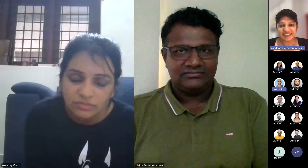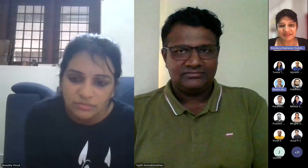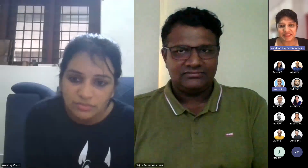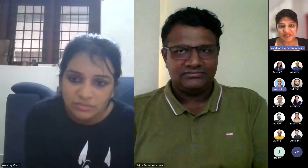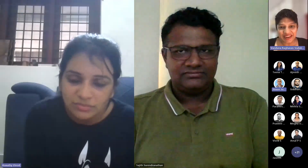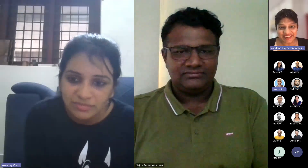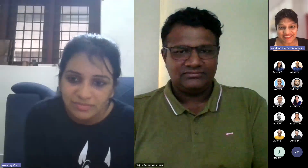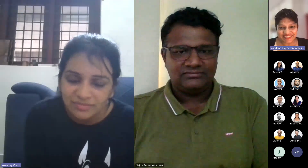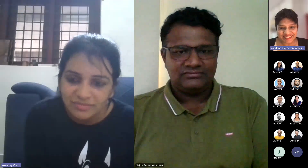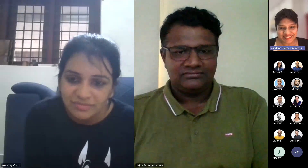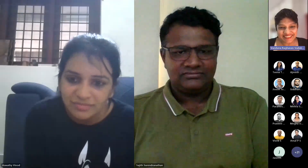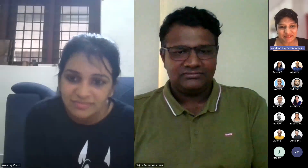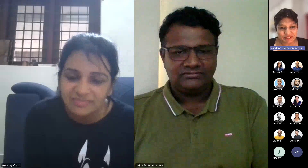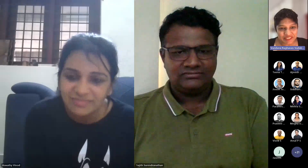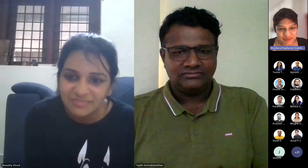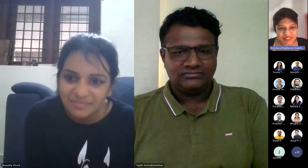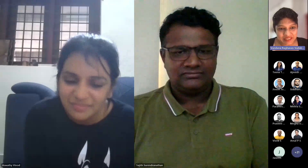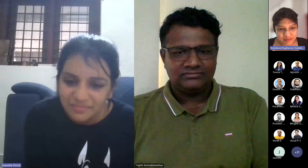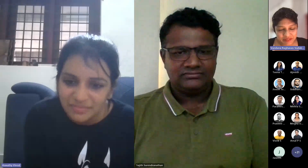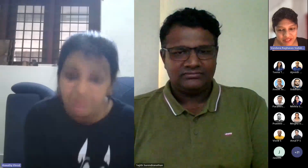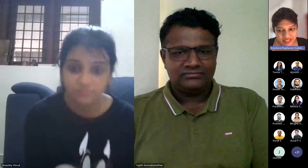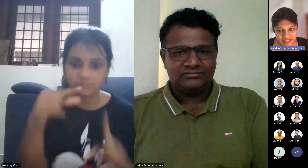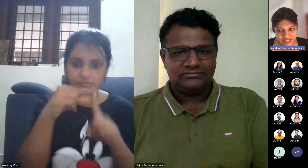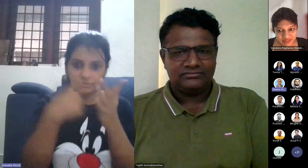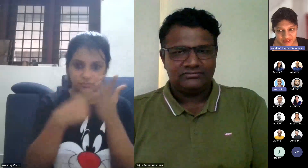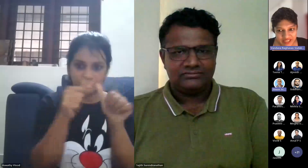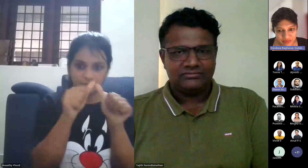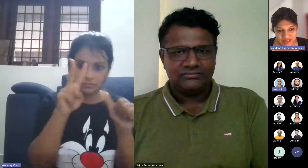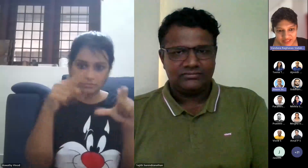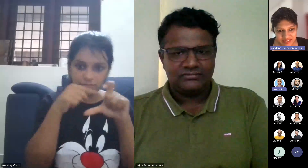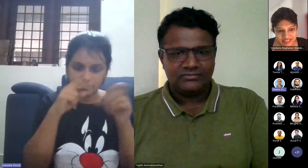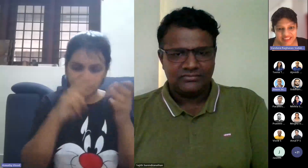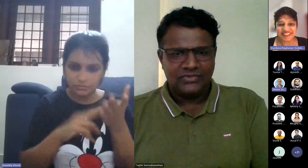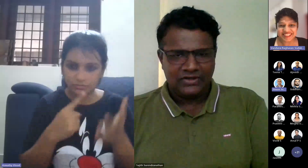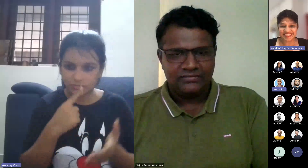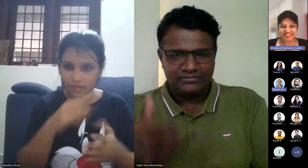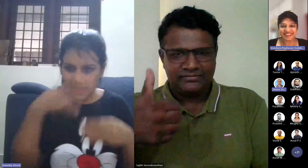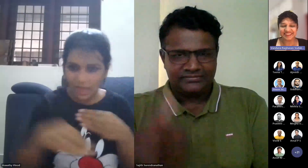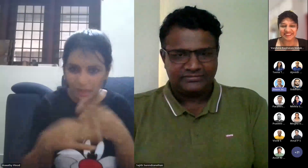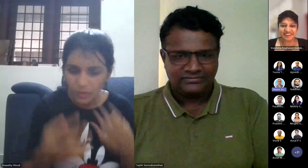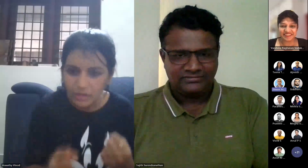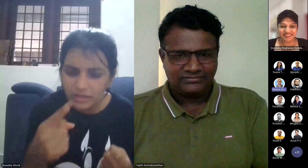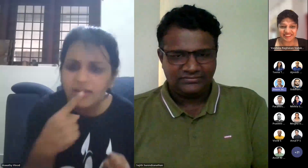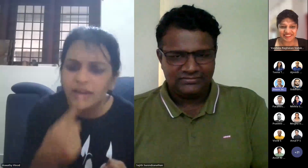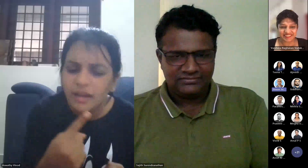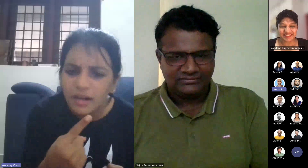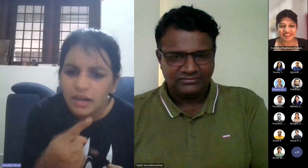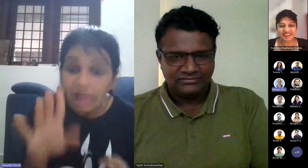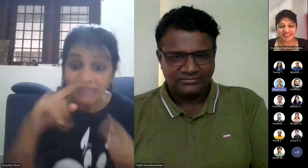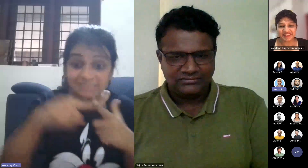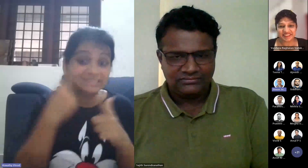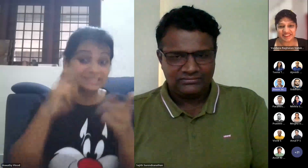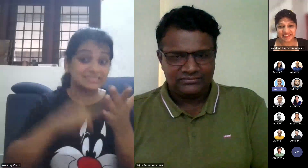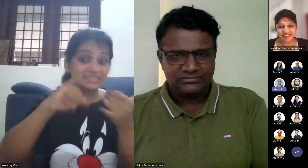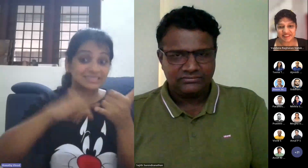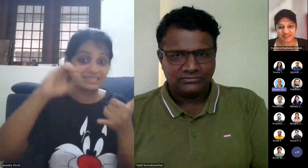I think Yeah. something to highlight. Yeah, Praveen, go ahead. Praveen? No, Yeah. actually, just wanted Jensen. to add something which